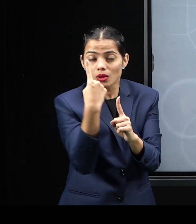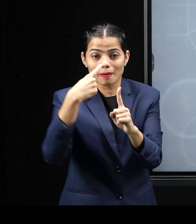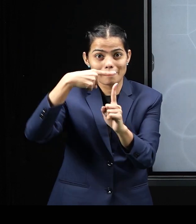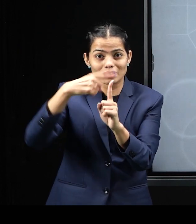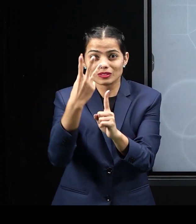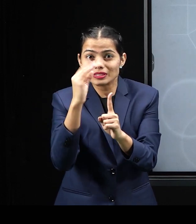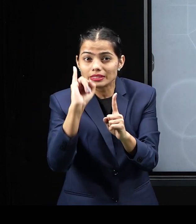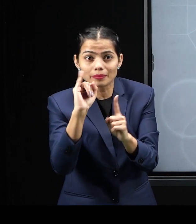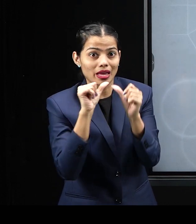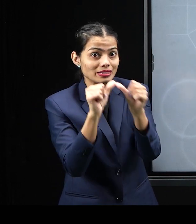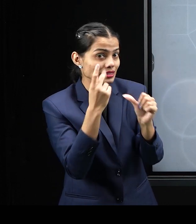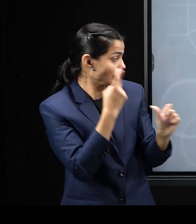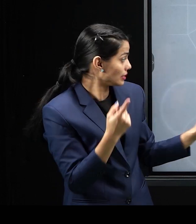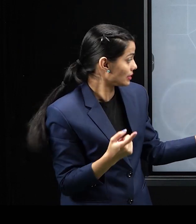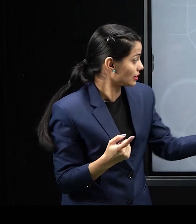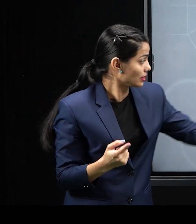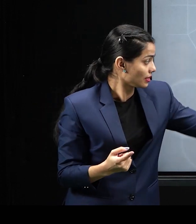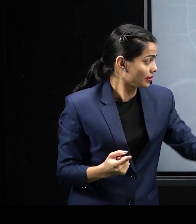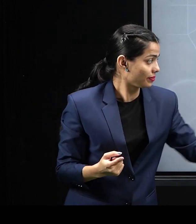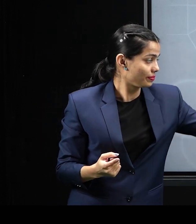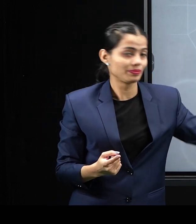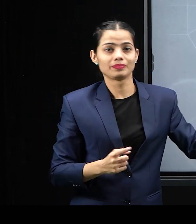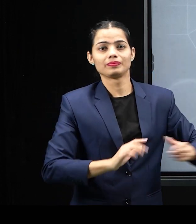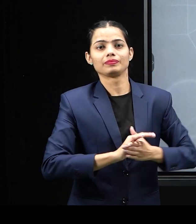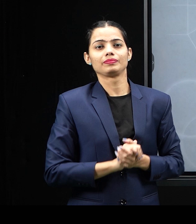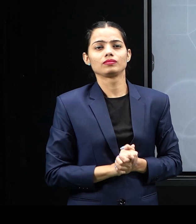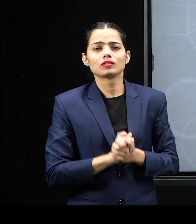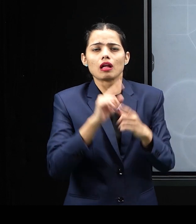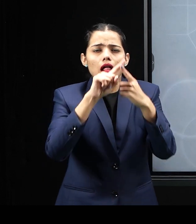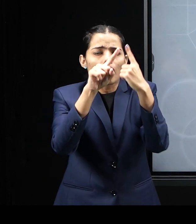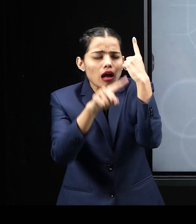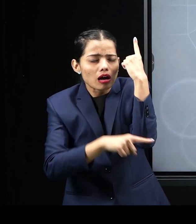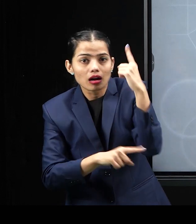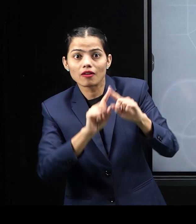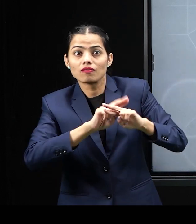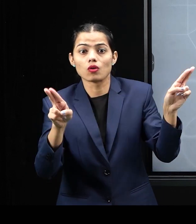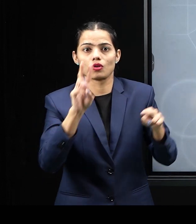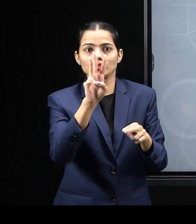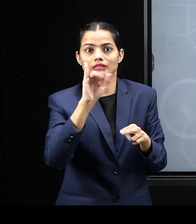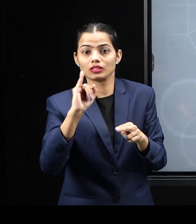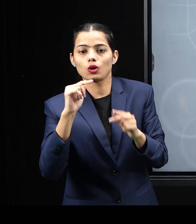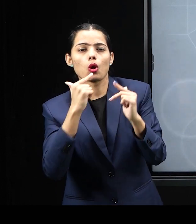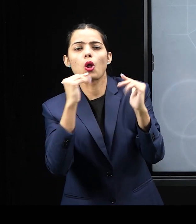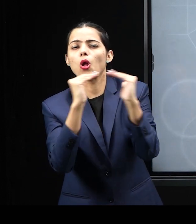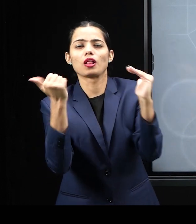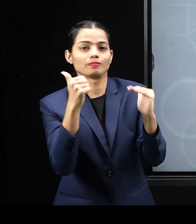72 into 1 plus 36. The remainder is 36 is not equal to